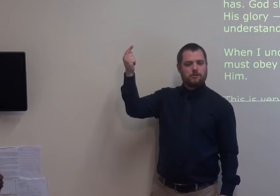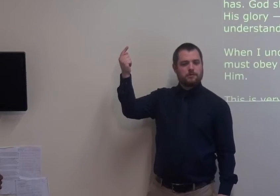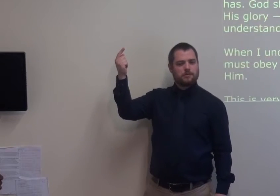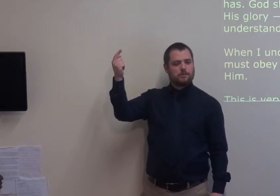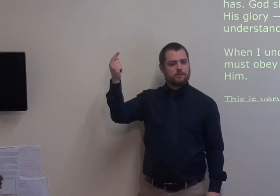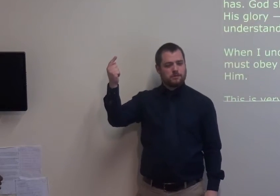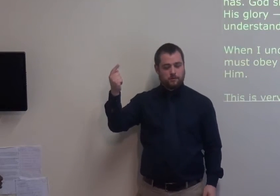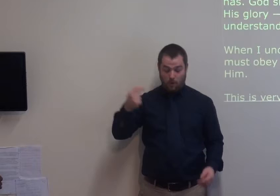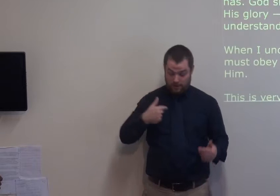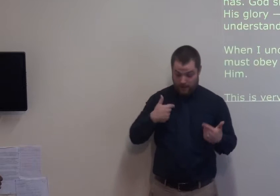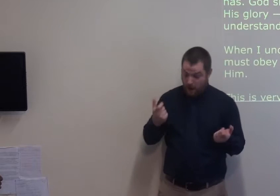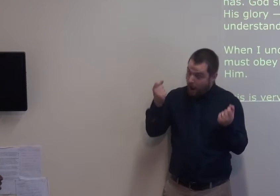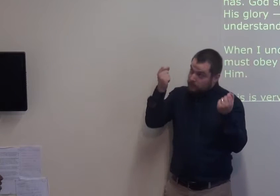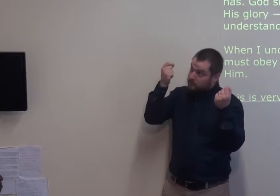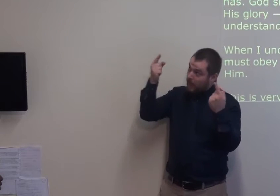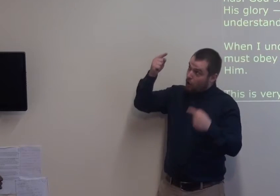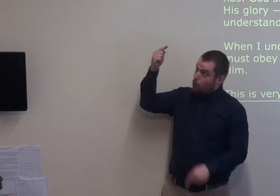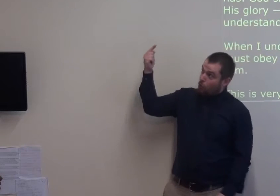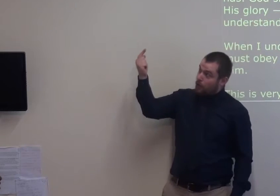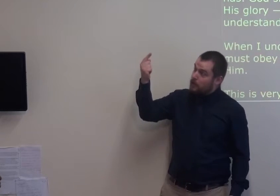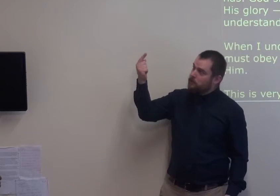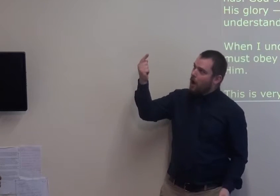When I understand who God is, I must obey Him.